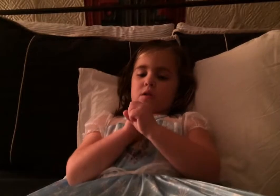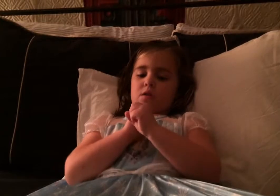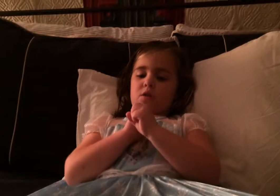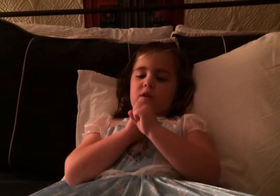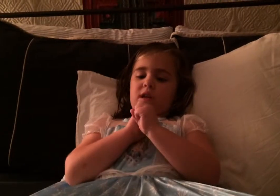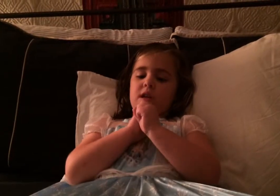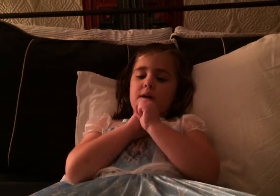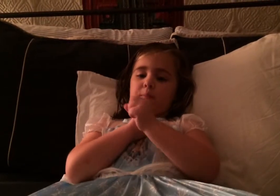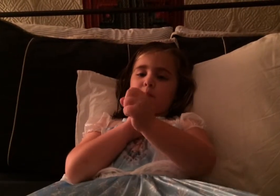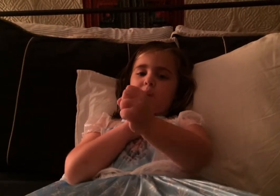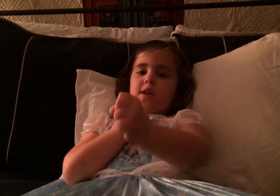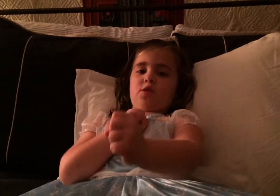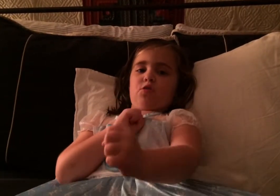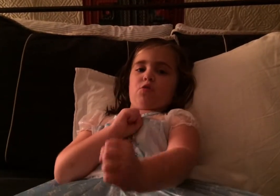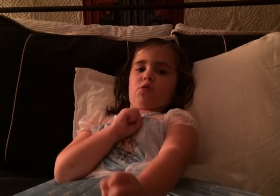Turkey. Beard.